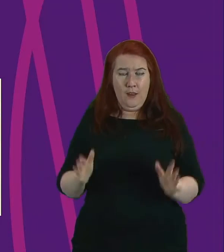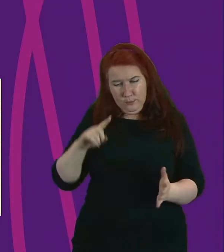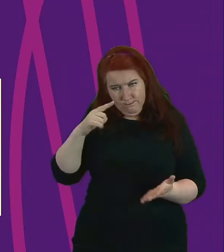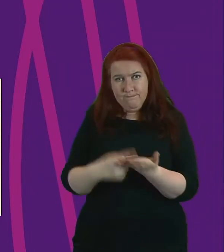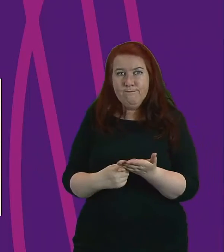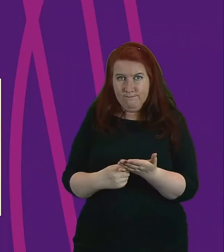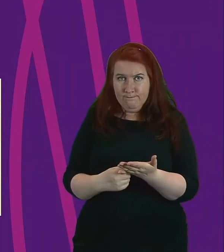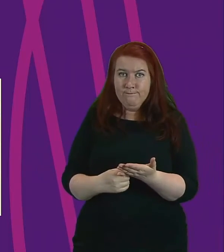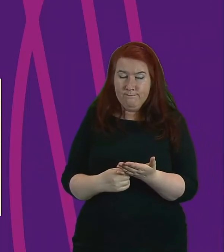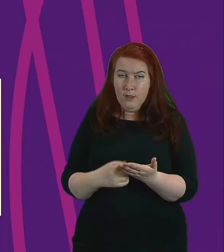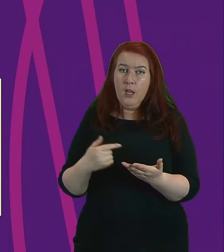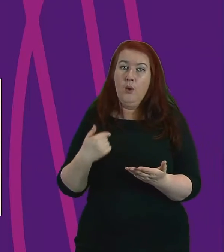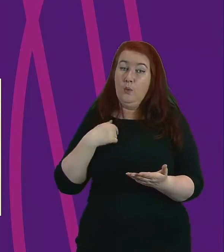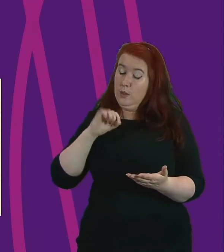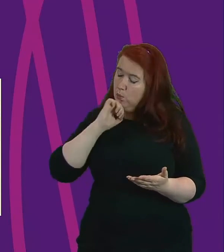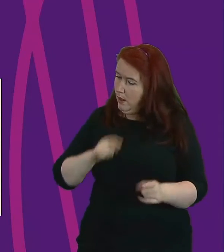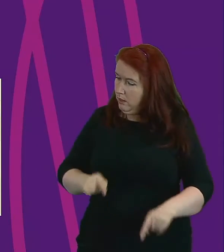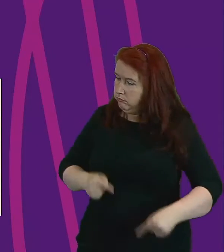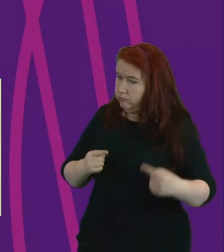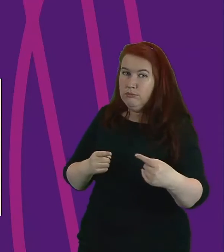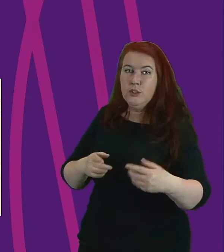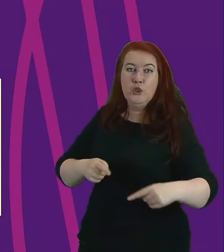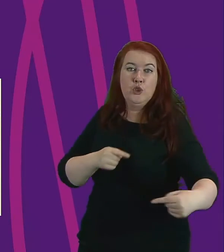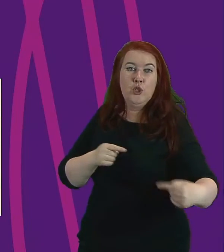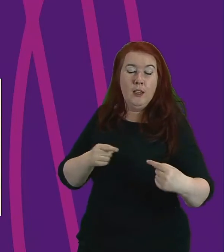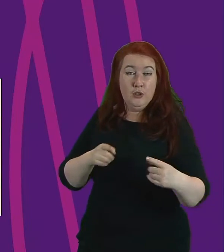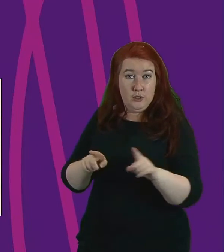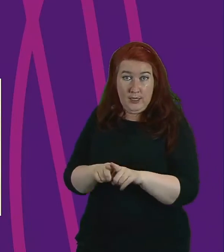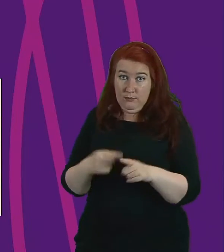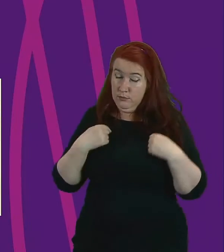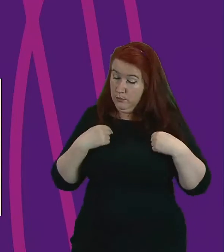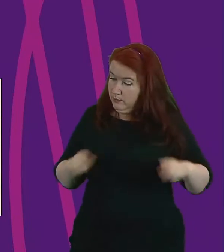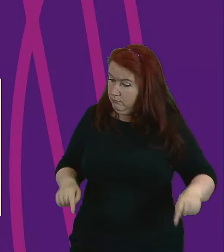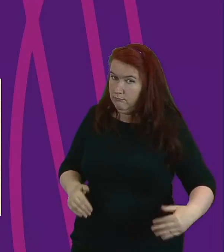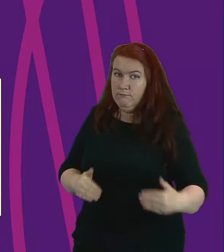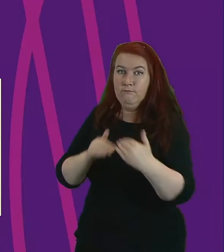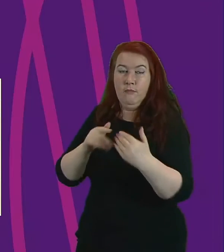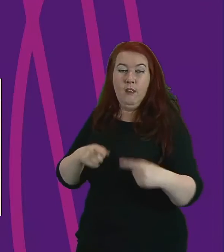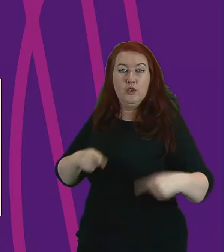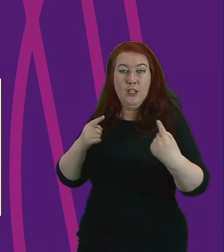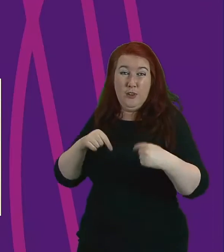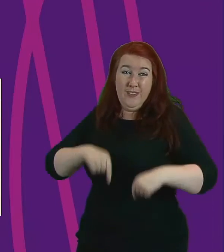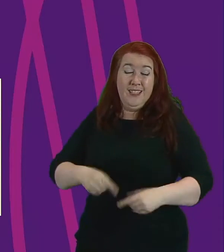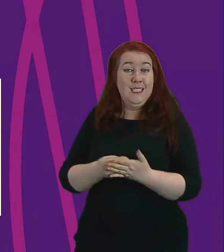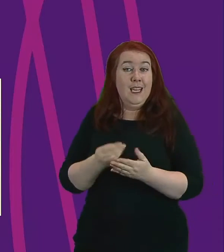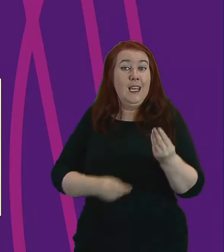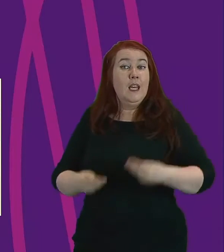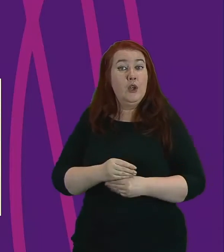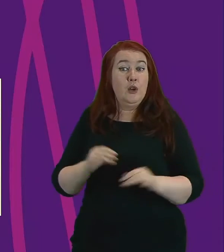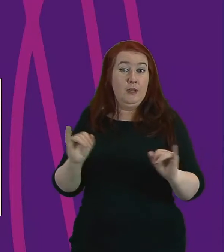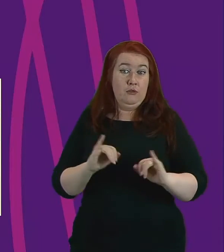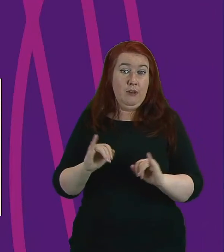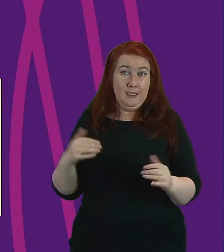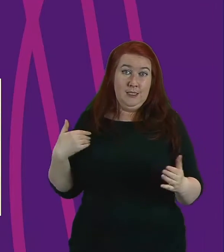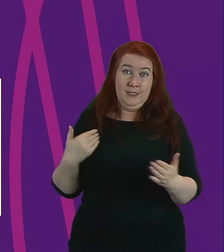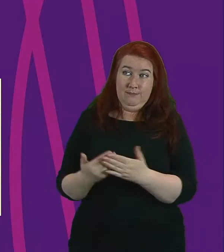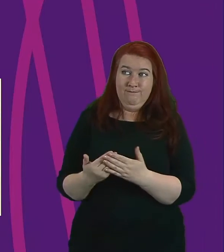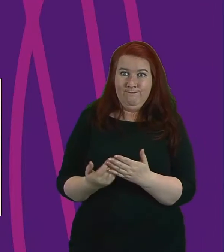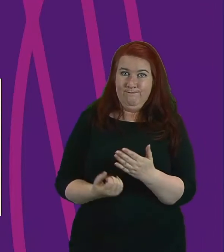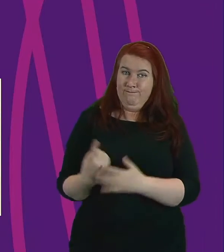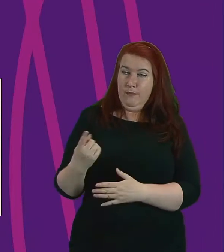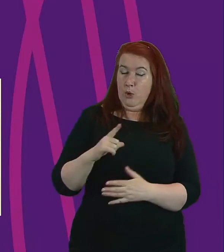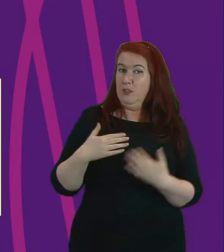rise to that challenge as we have risen to the challenge of this economic crisis brought on by the